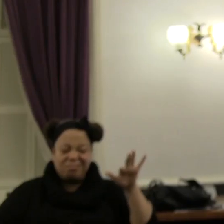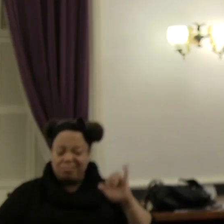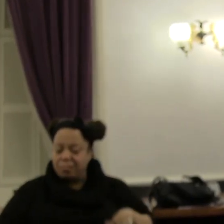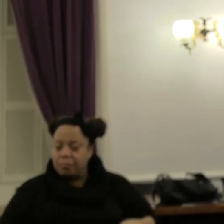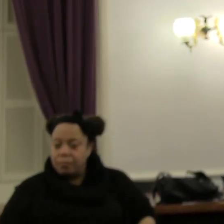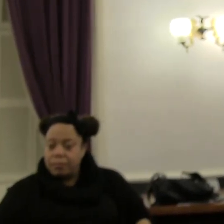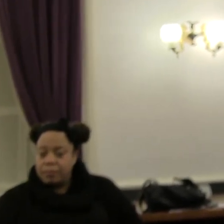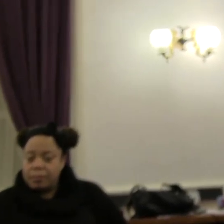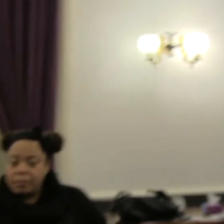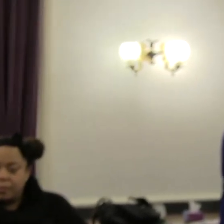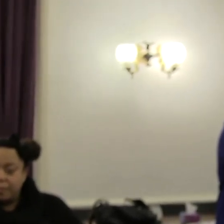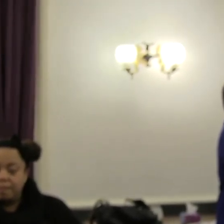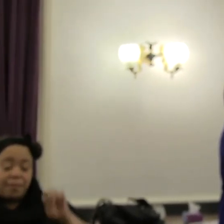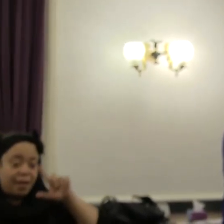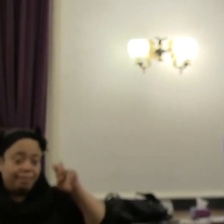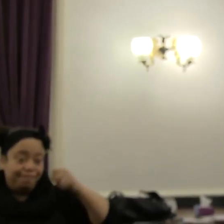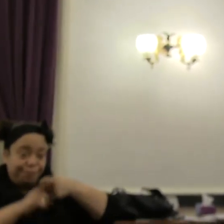else? Danielle, where are you from?